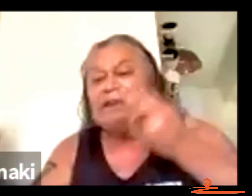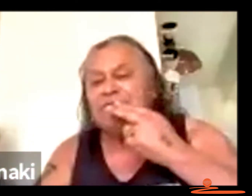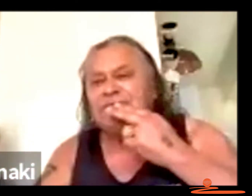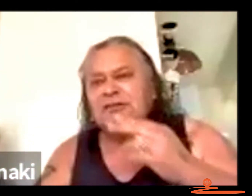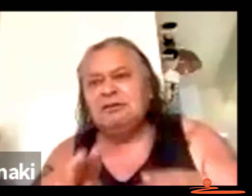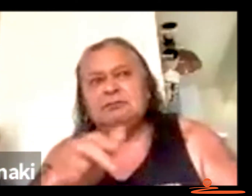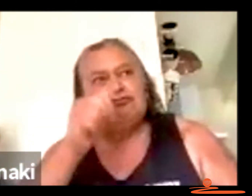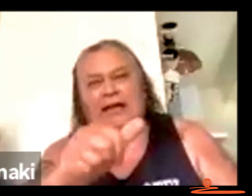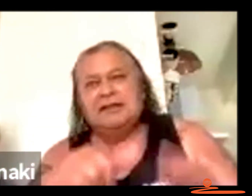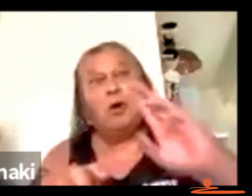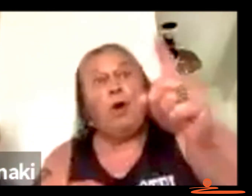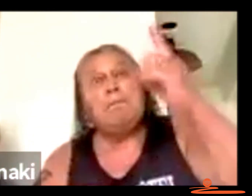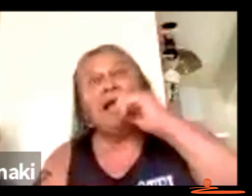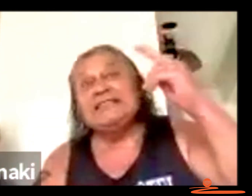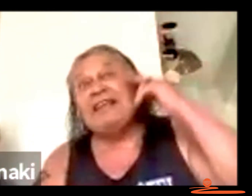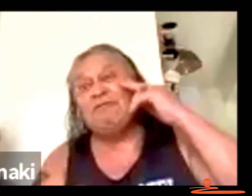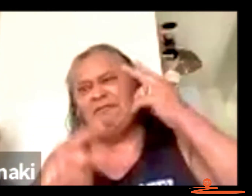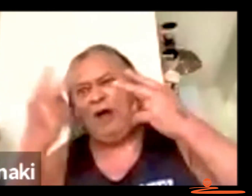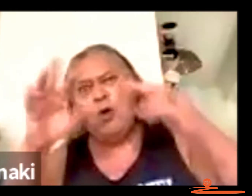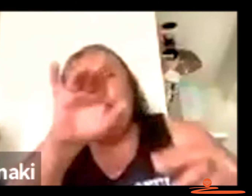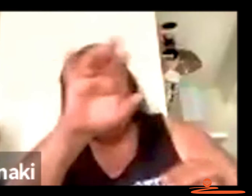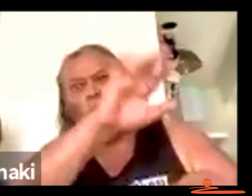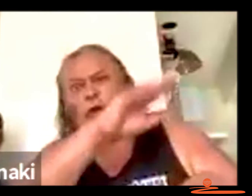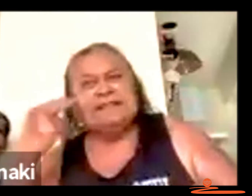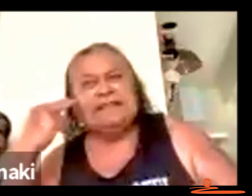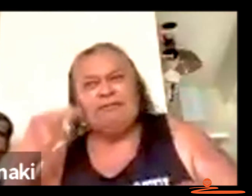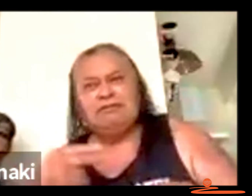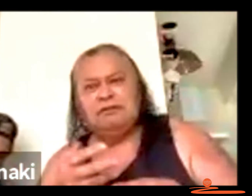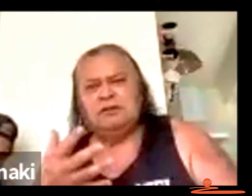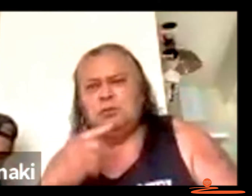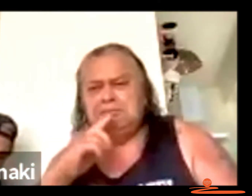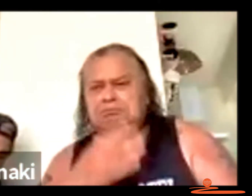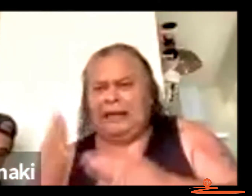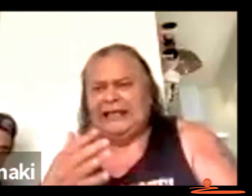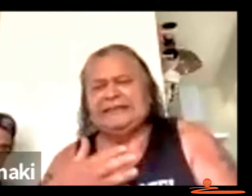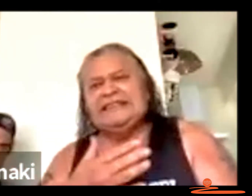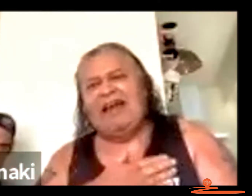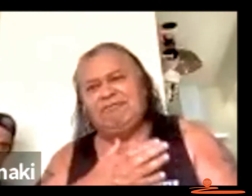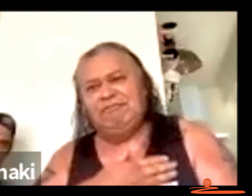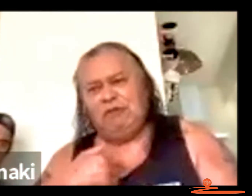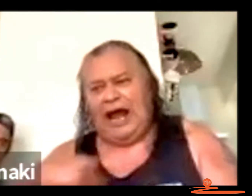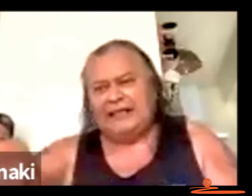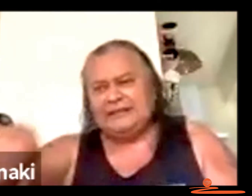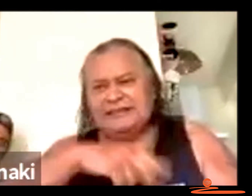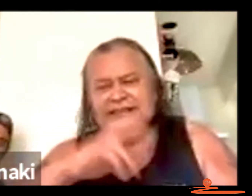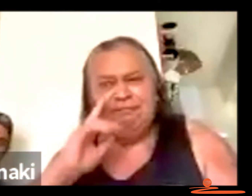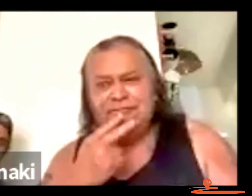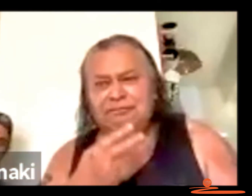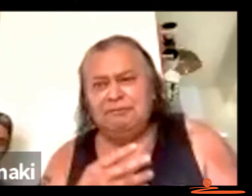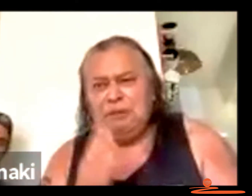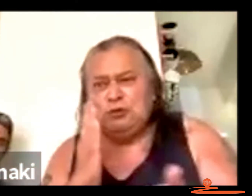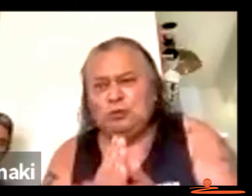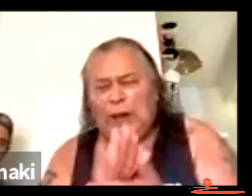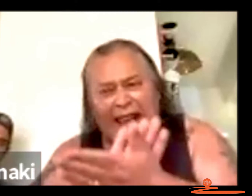So the other thing too is when we go into places like that, they should put a note, deaf, just to make it